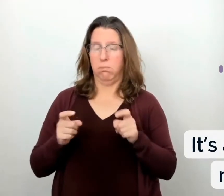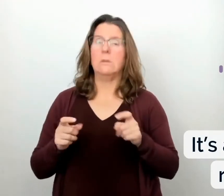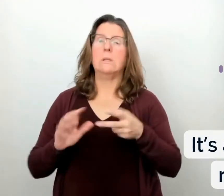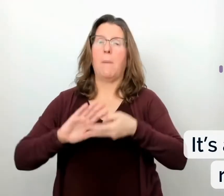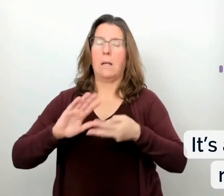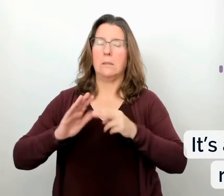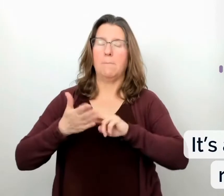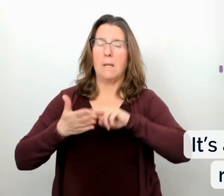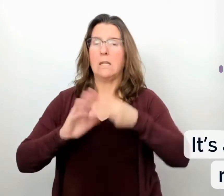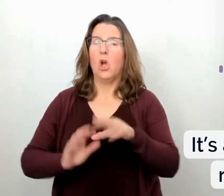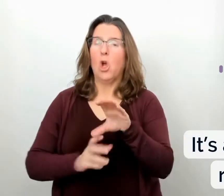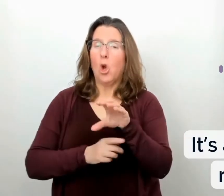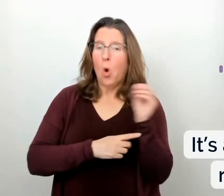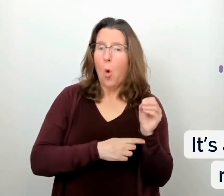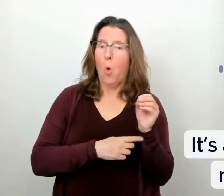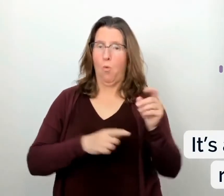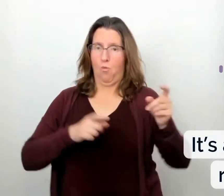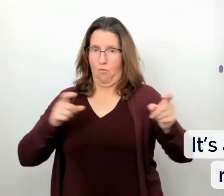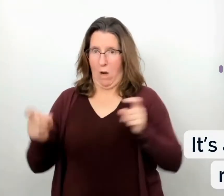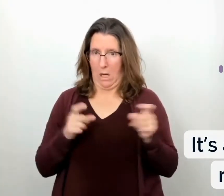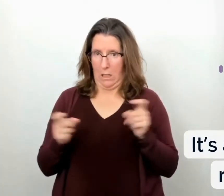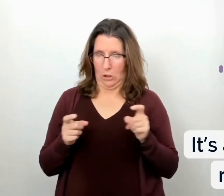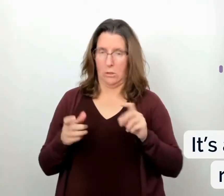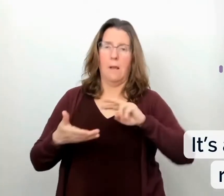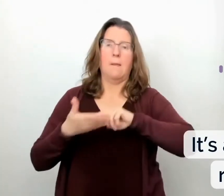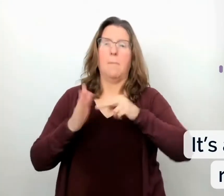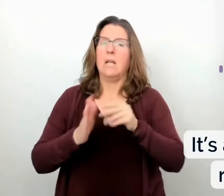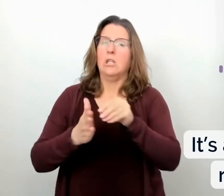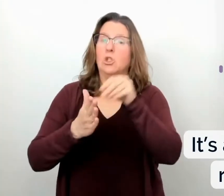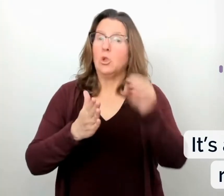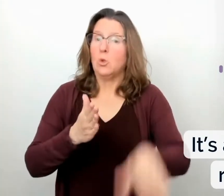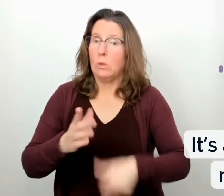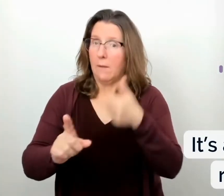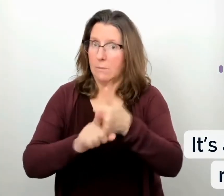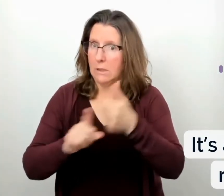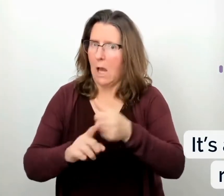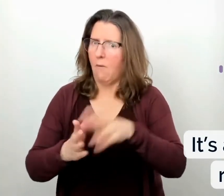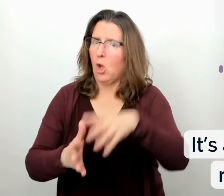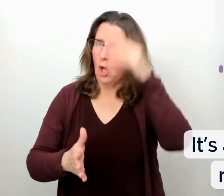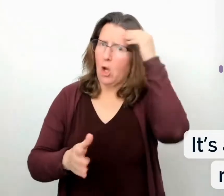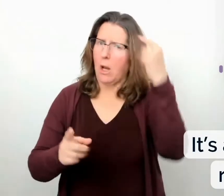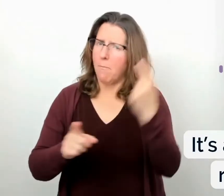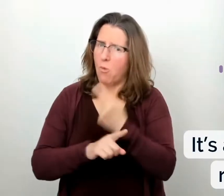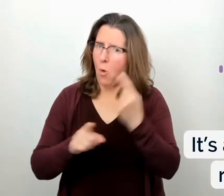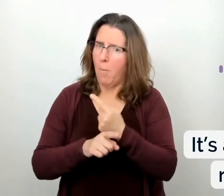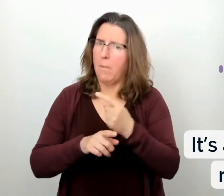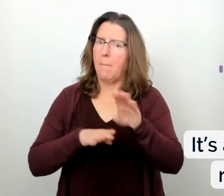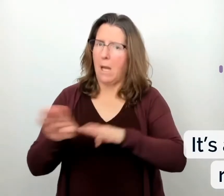we support the student through co-regulation. The student needs to learn how to regulate